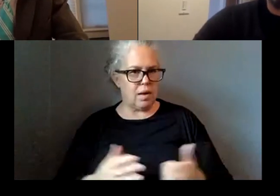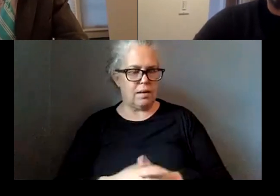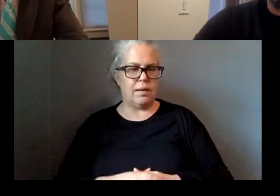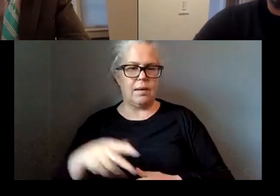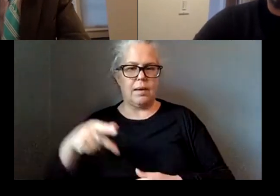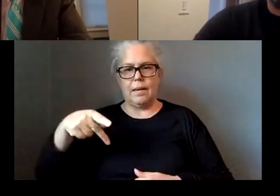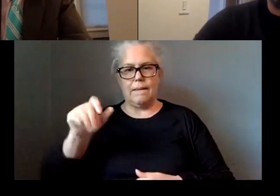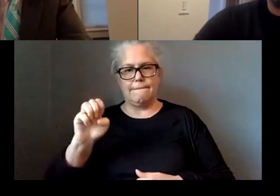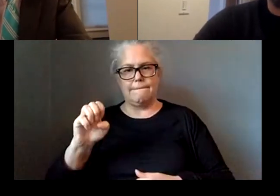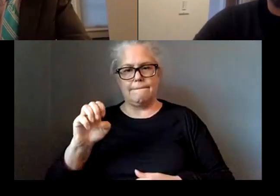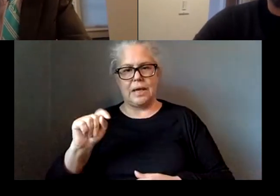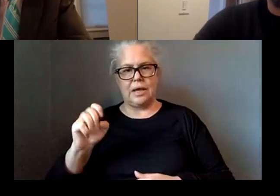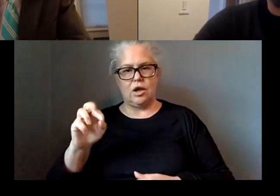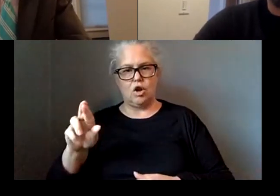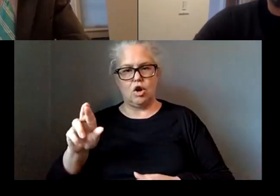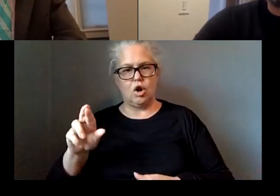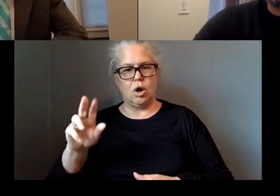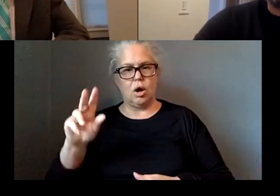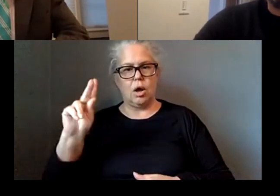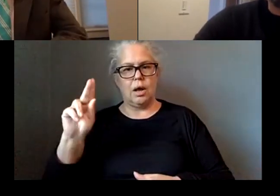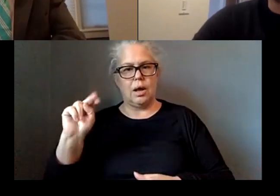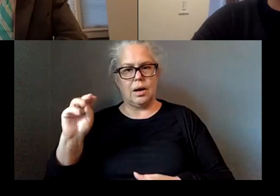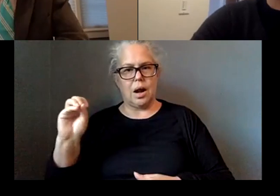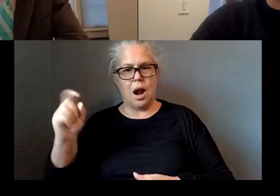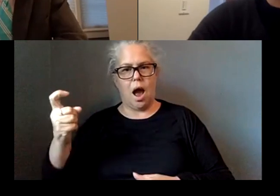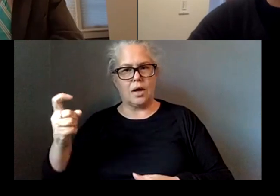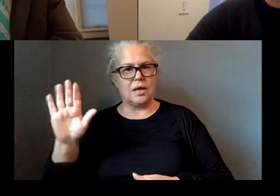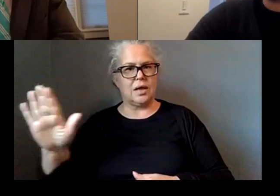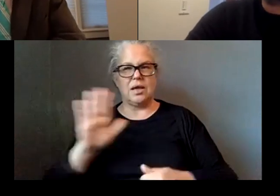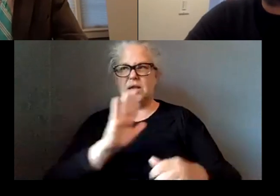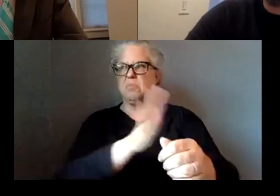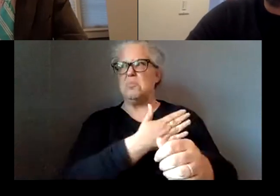Peter Knox's music taste. Never mind.